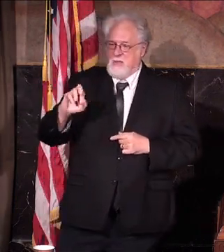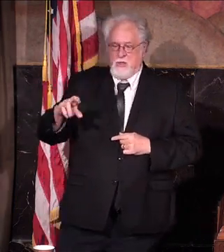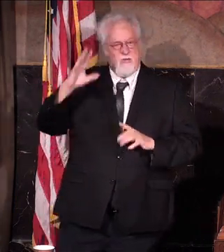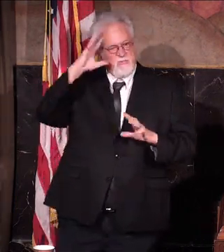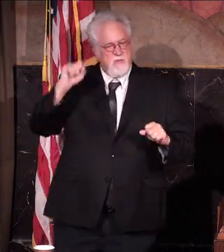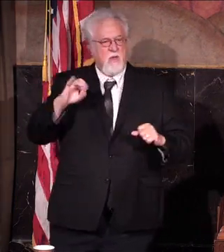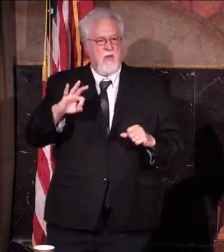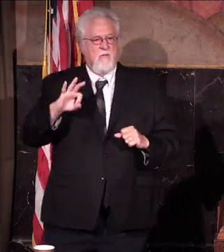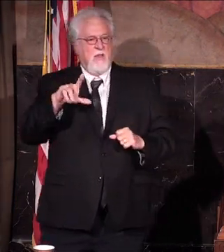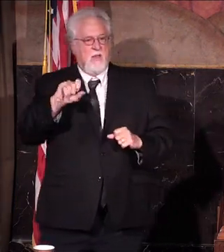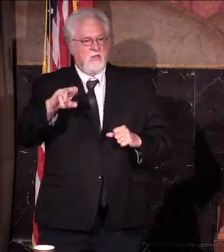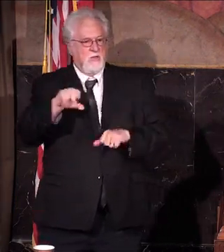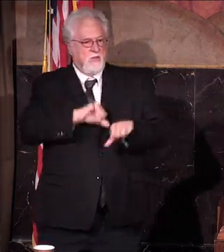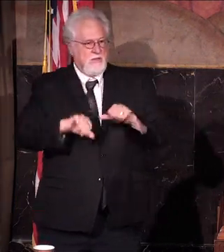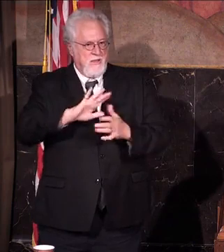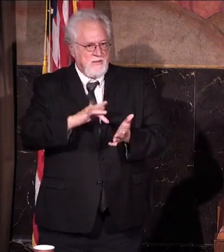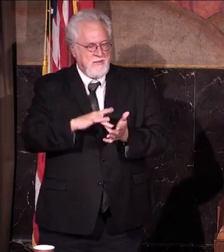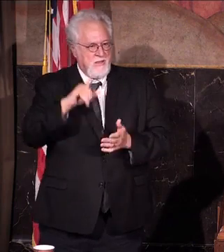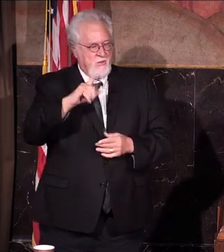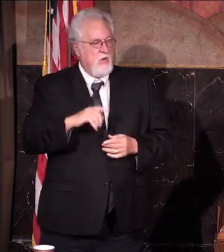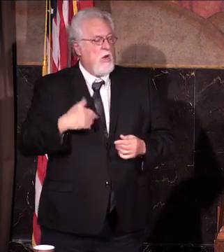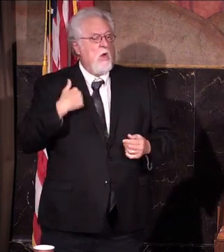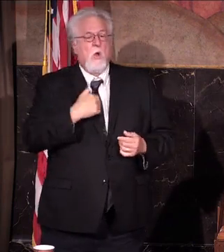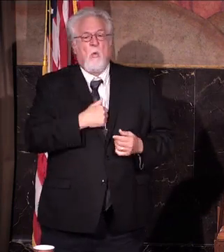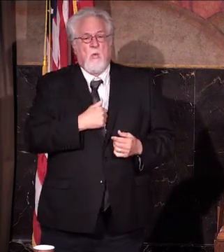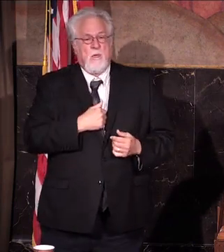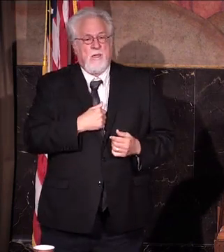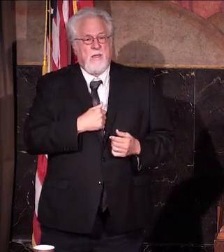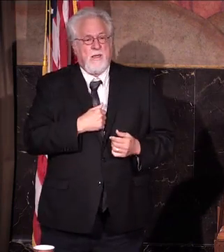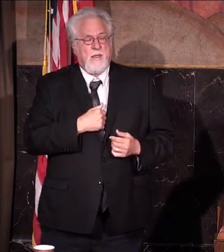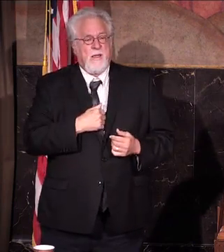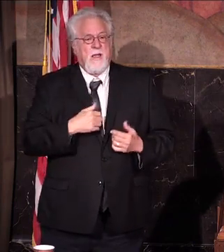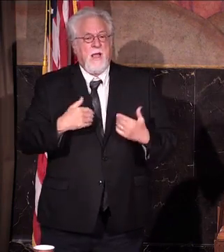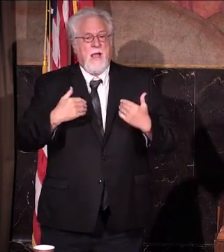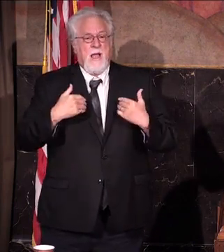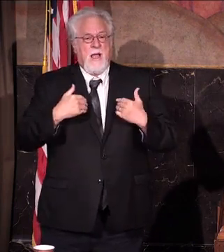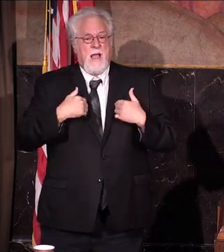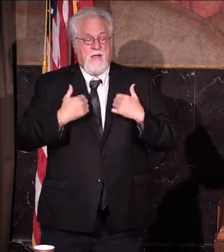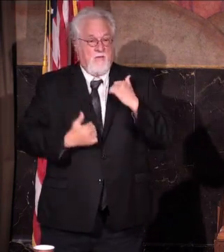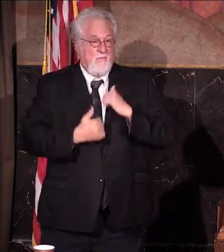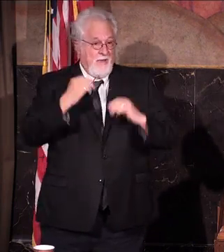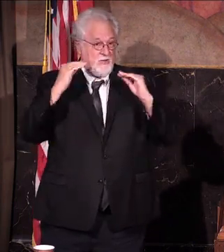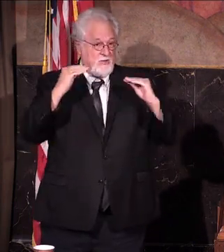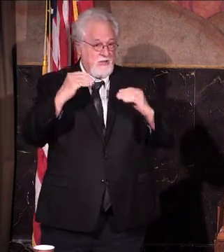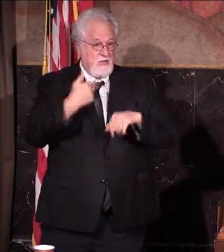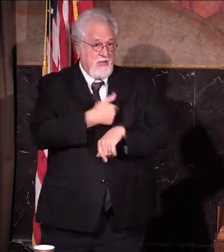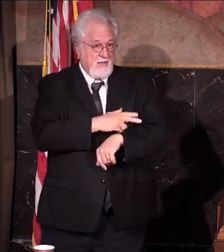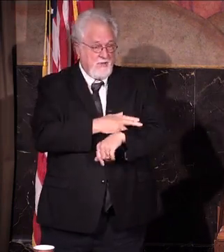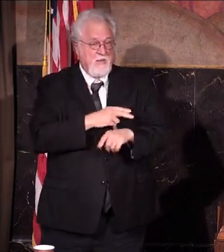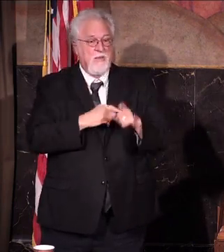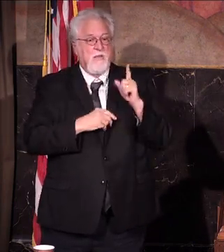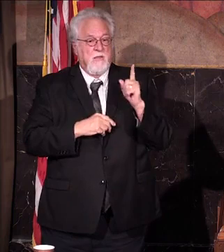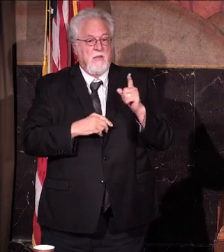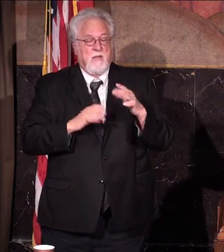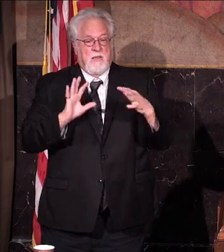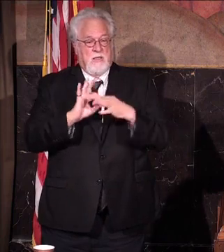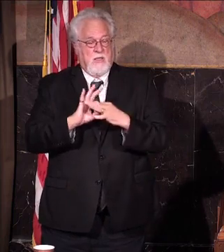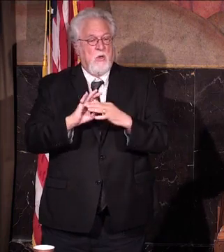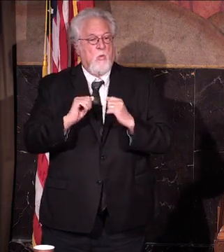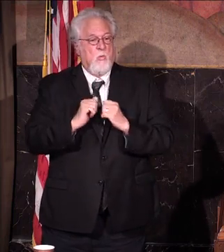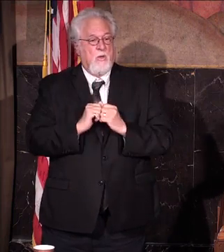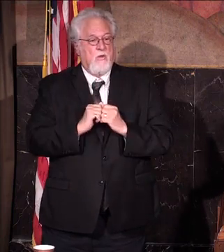Louisiana. And as you know, we have our major teaching hospitals in conjunction